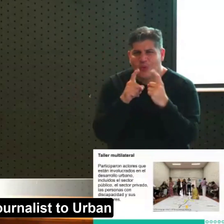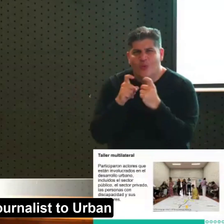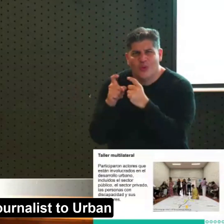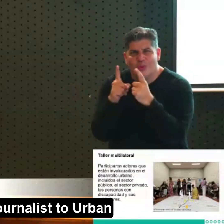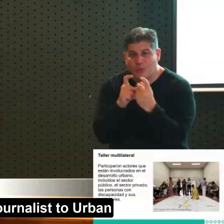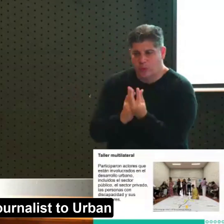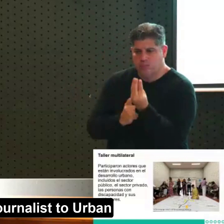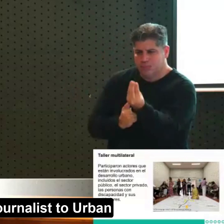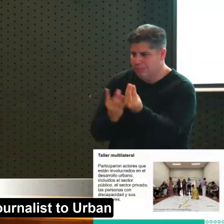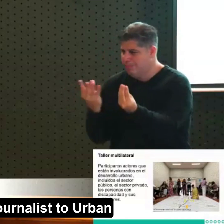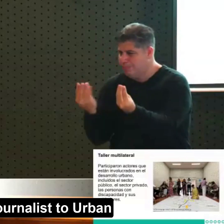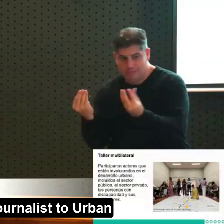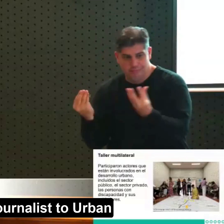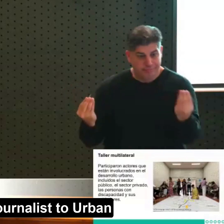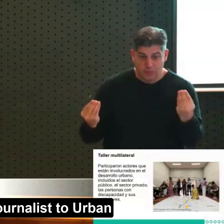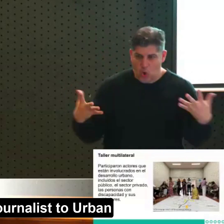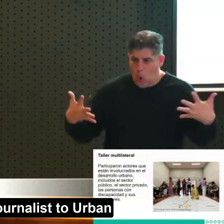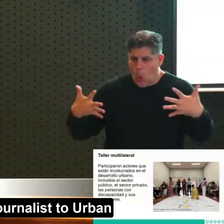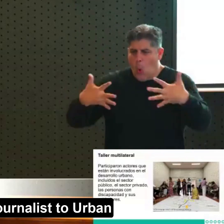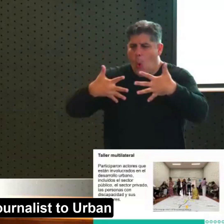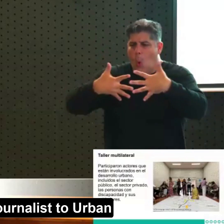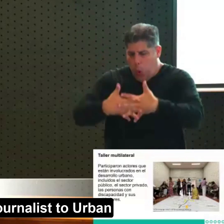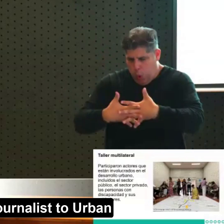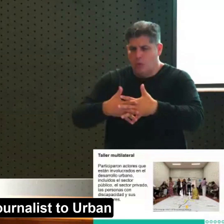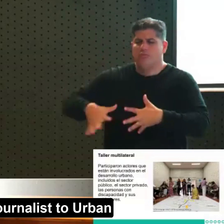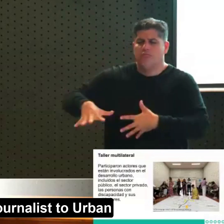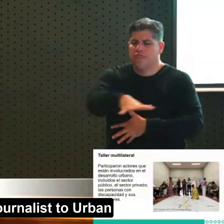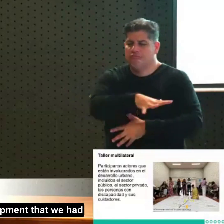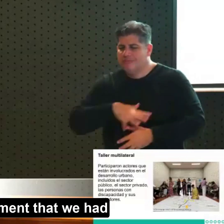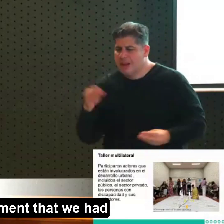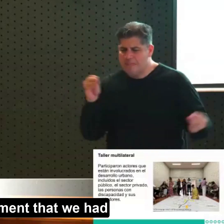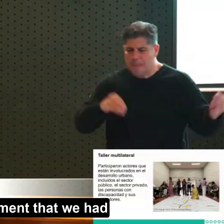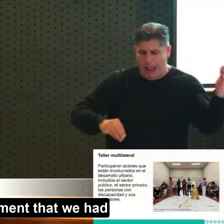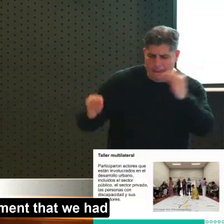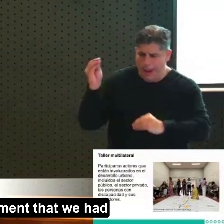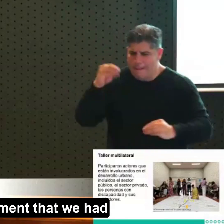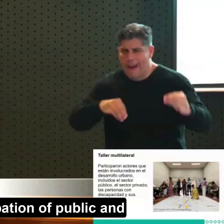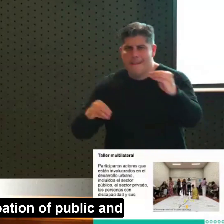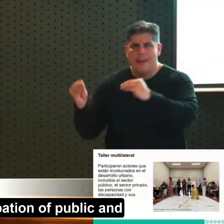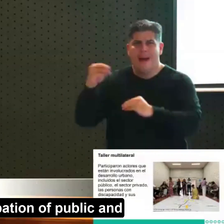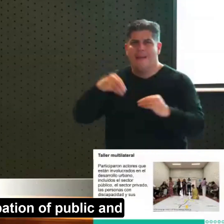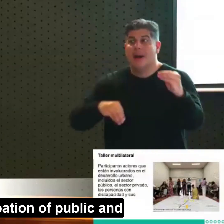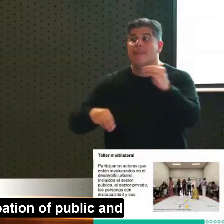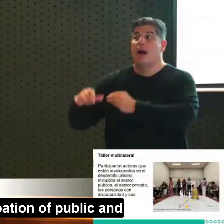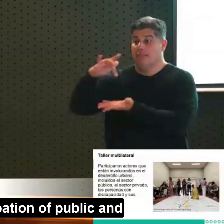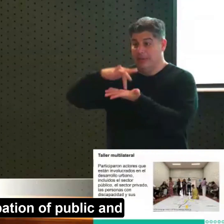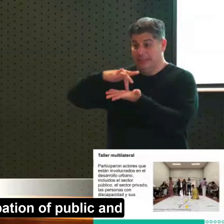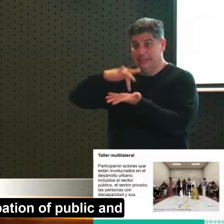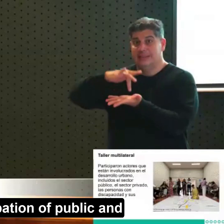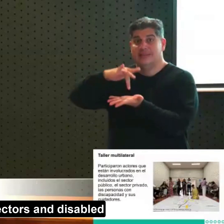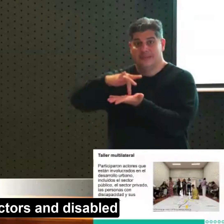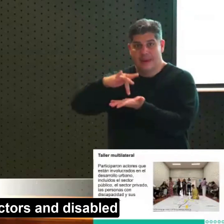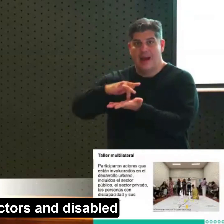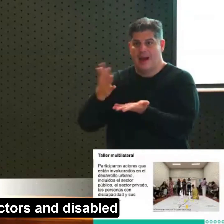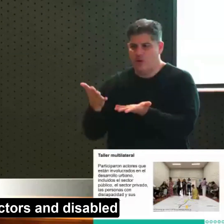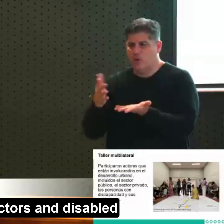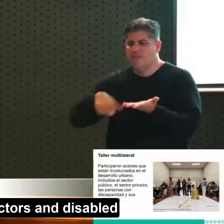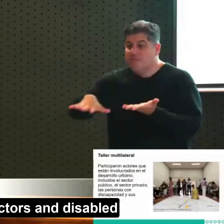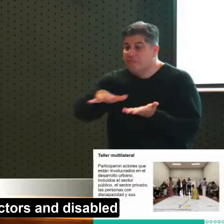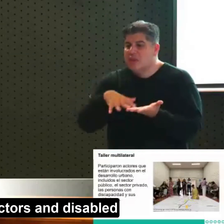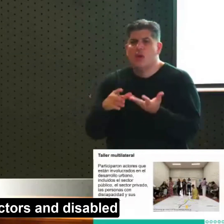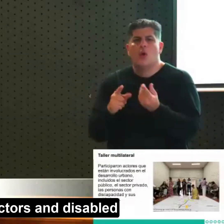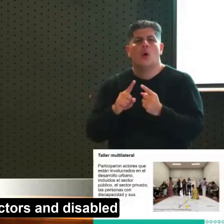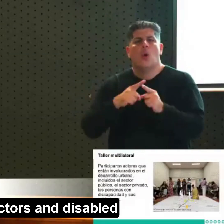journals, to the entire thing having to do with urban development. And we had the participation of public and private